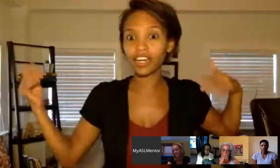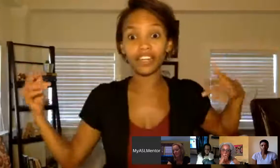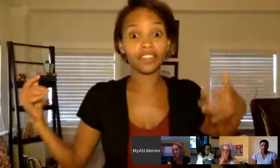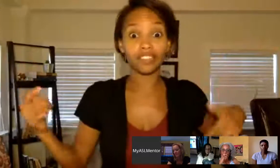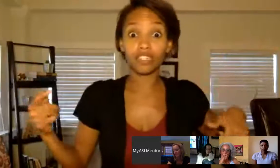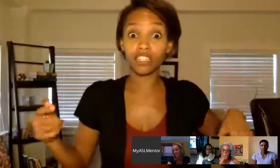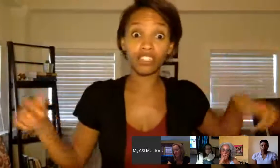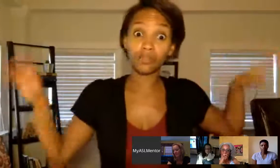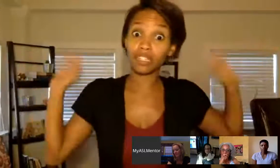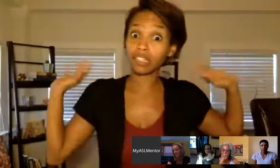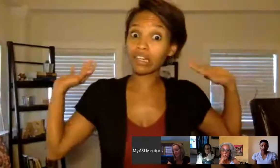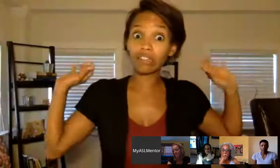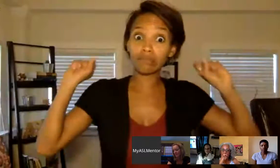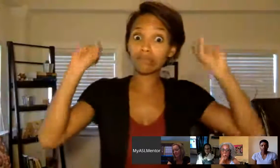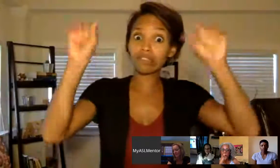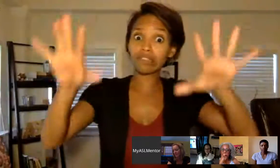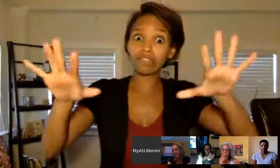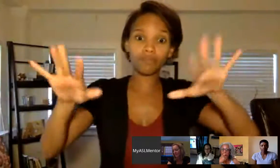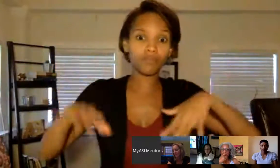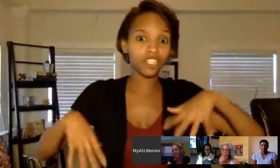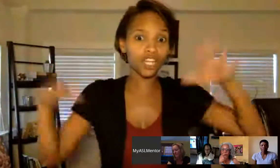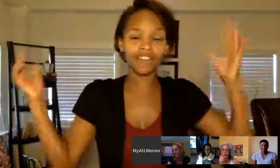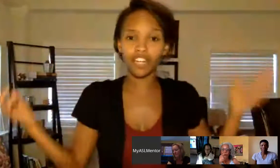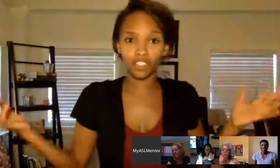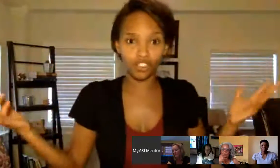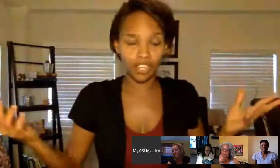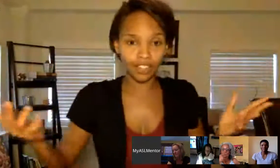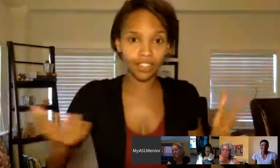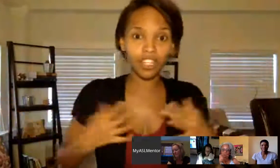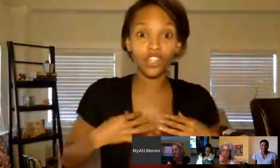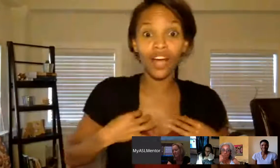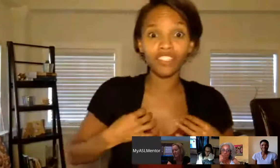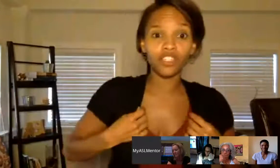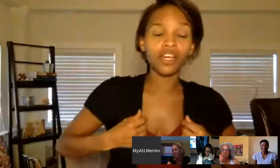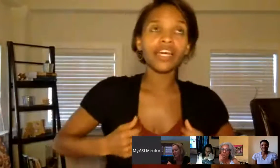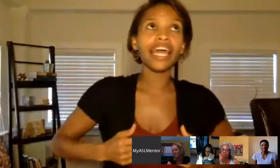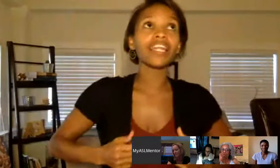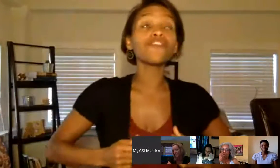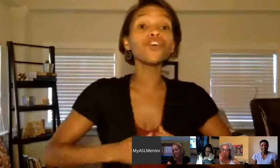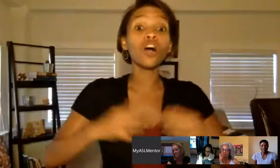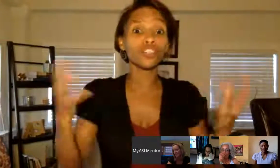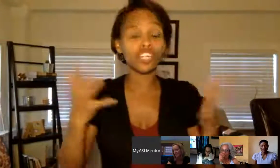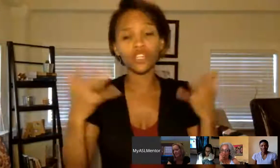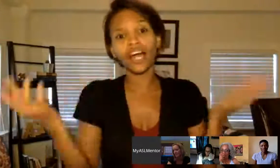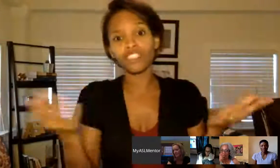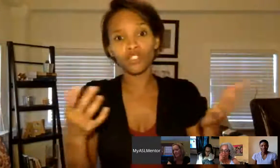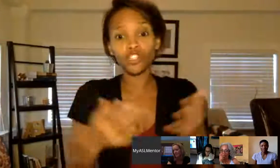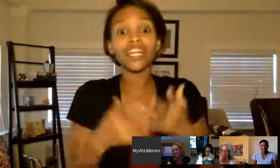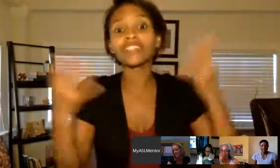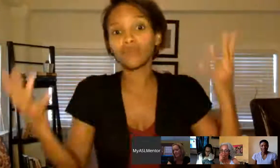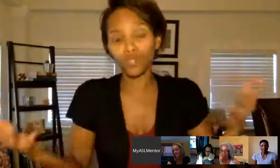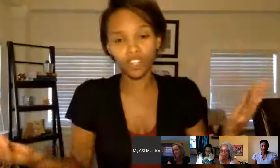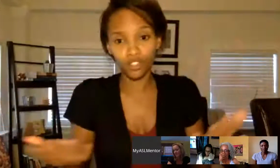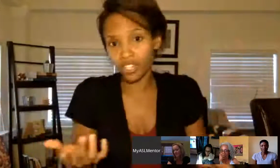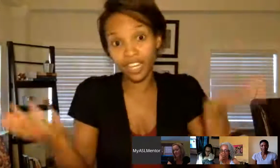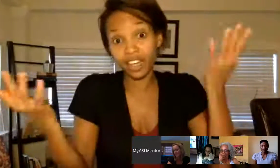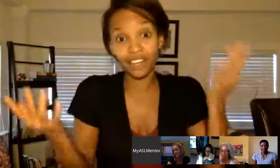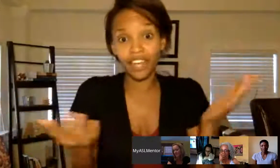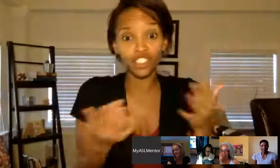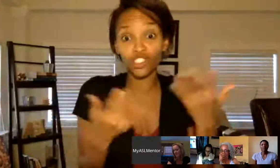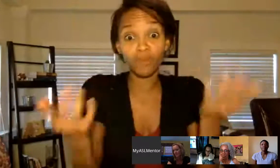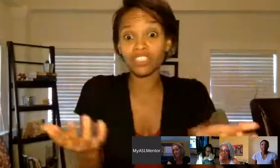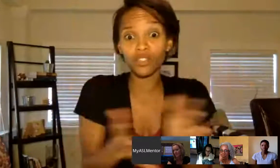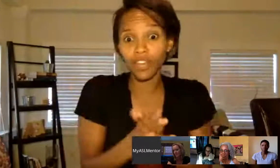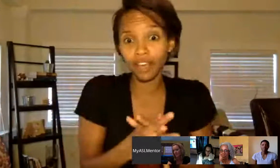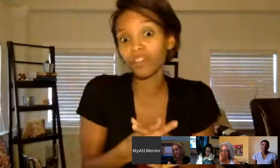you're gonna be like, I don't know, because you have to understand it, and if you don't understand it, you have to create some sort of understanding